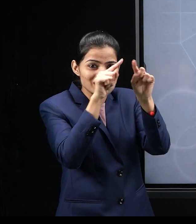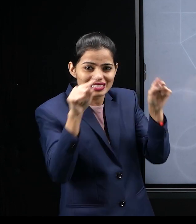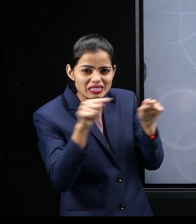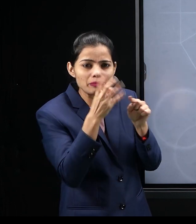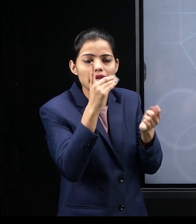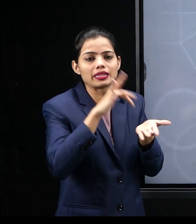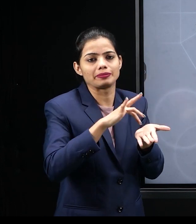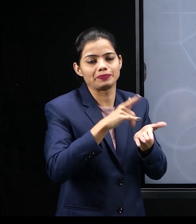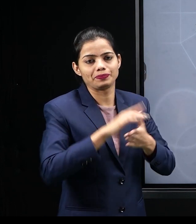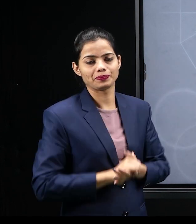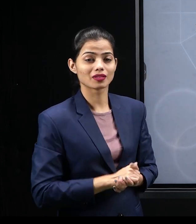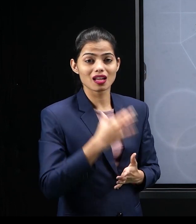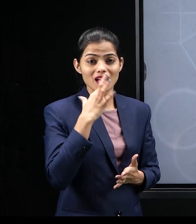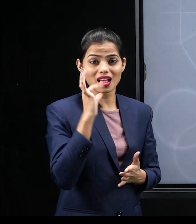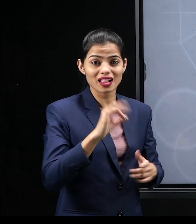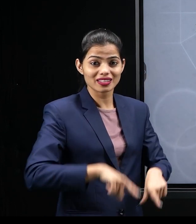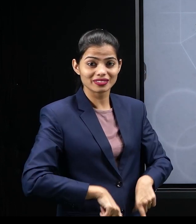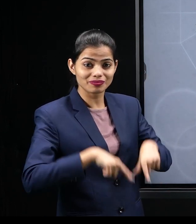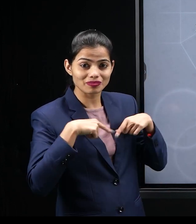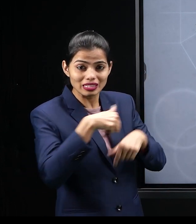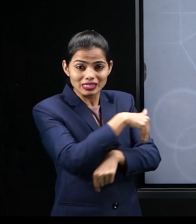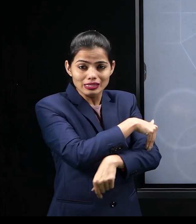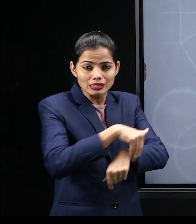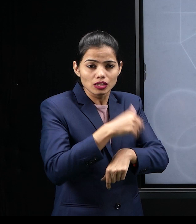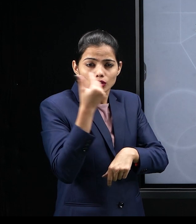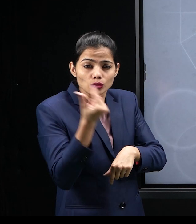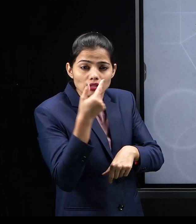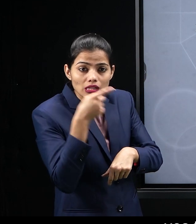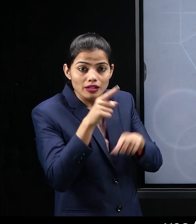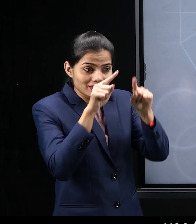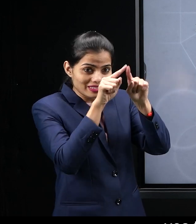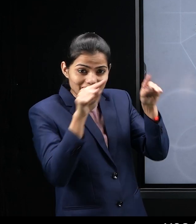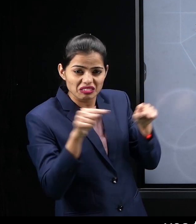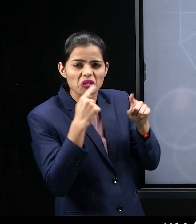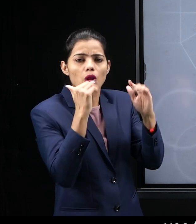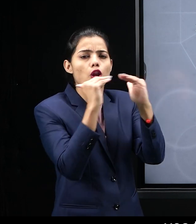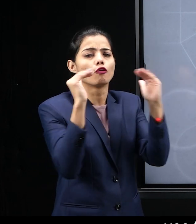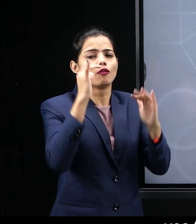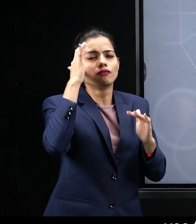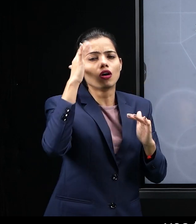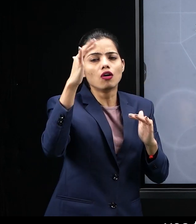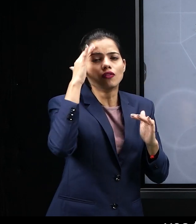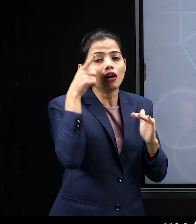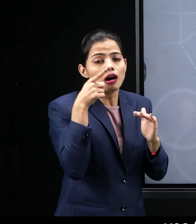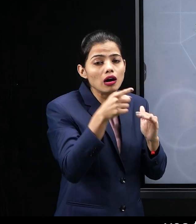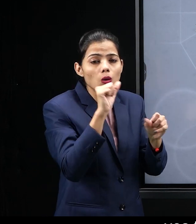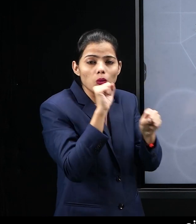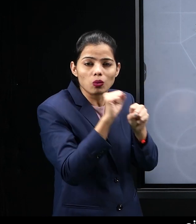of mathematics. In real life, civil engineers use their triangle inequality theorem since